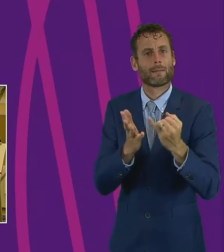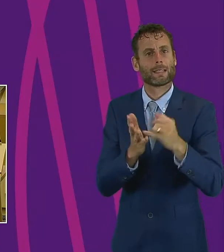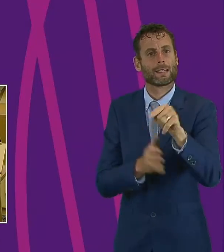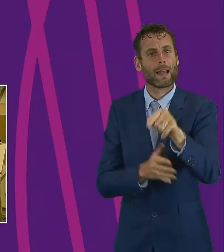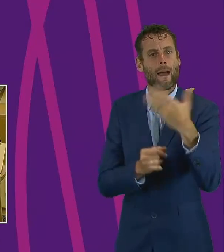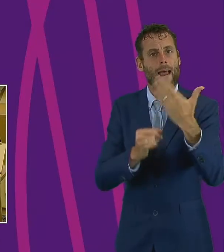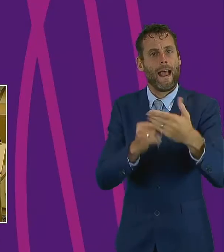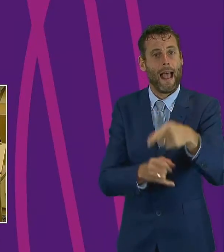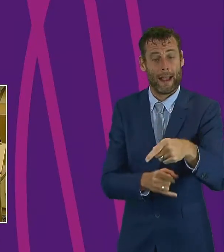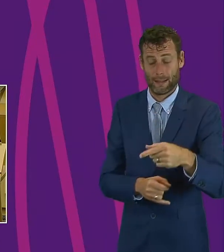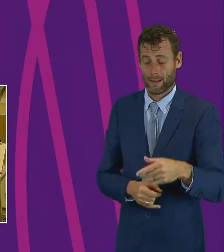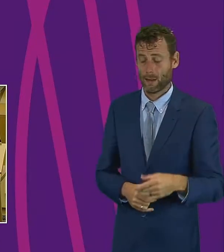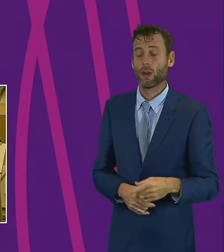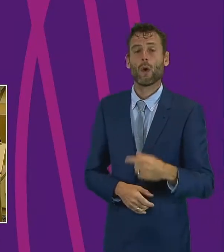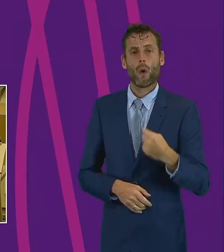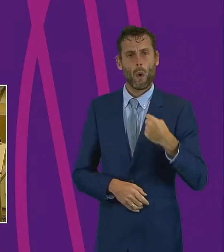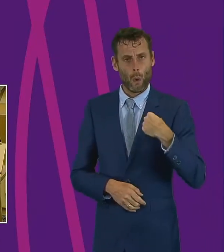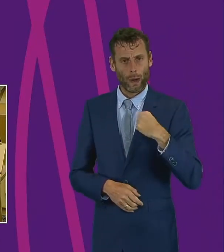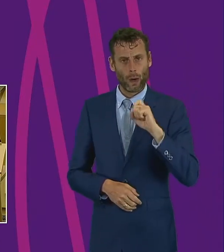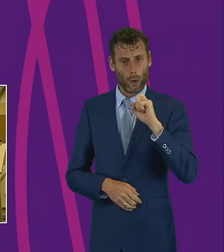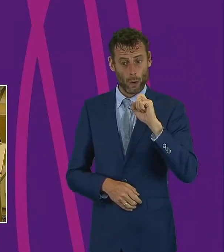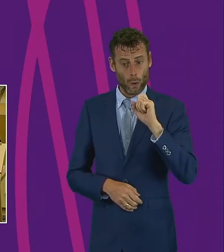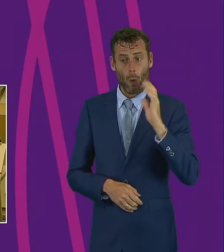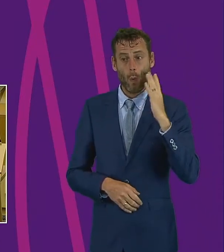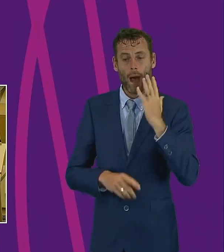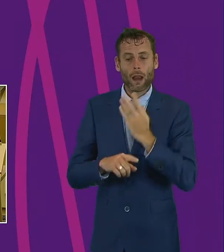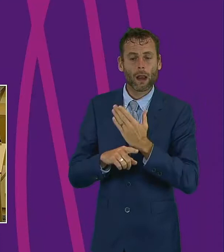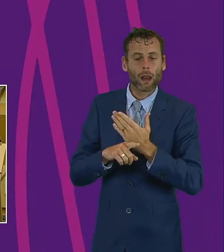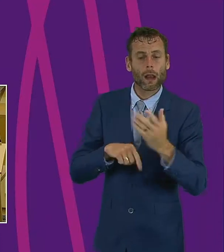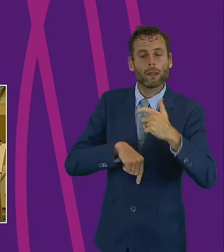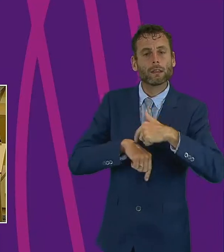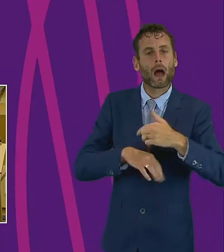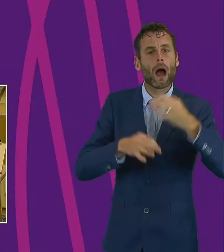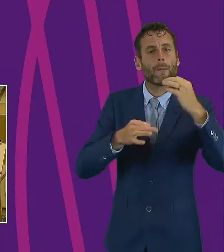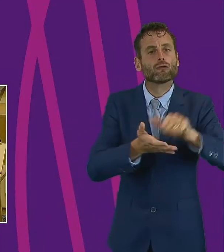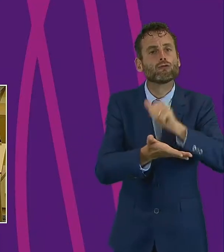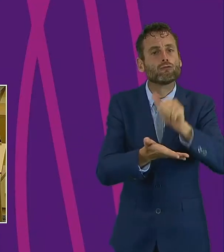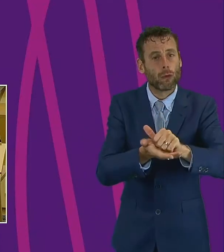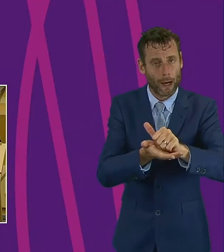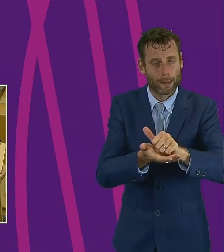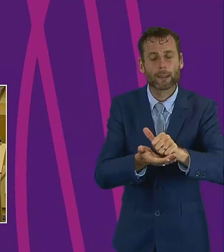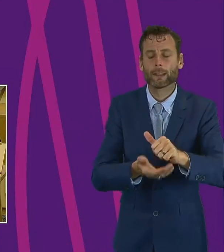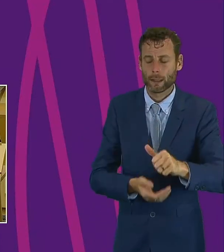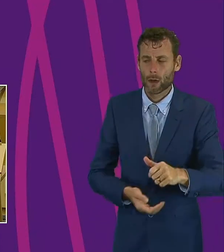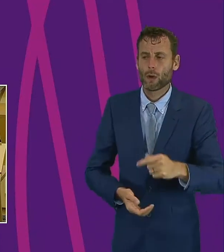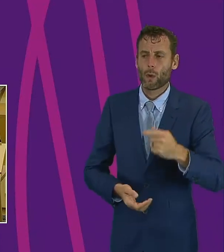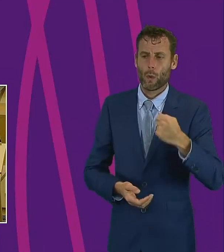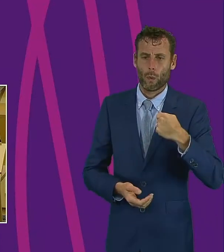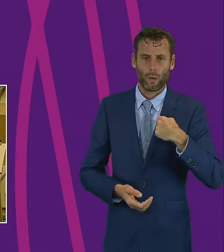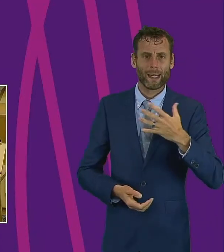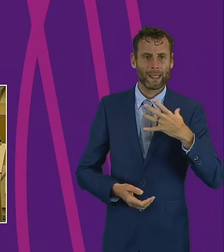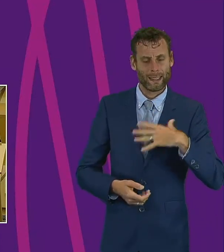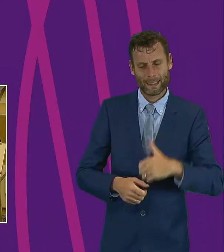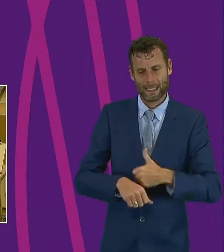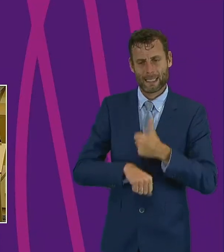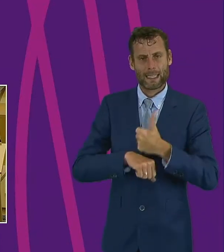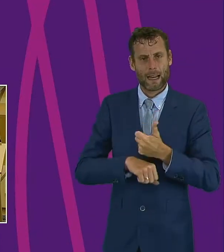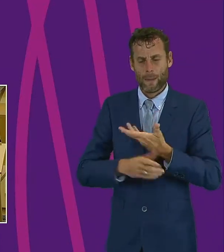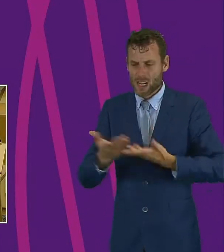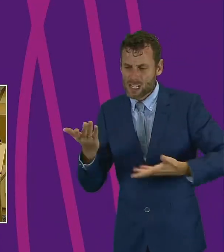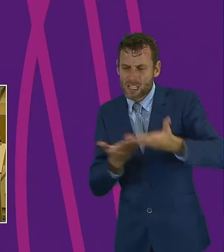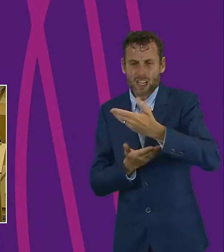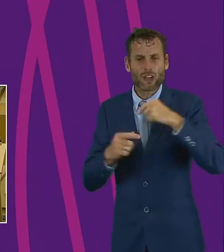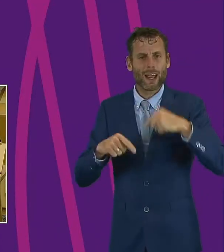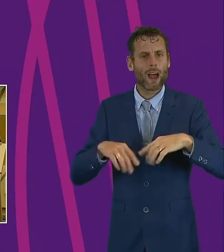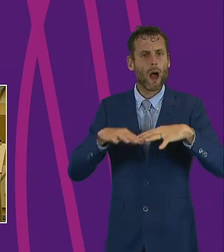as soon as we consider that the time is right, set out for discussion and consultation across Parliament the remit and